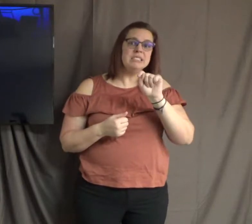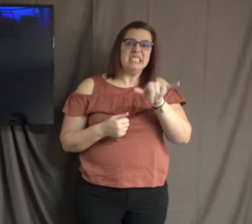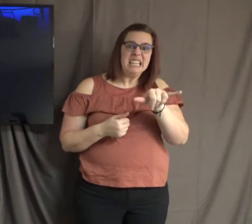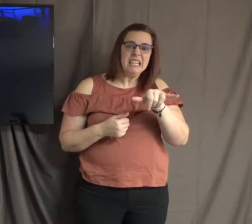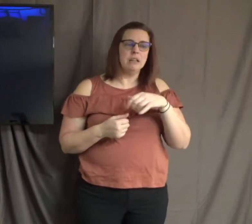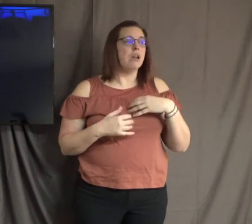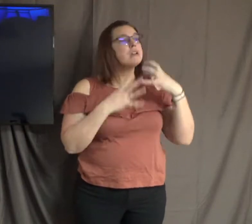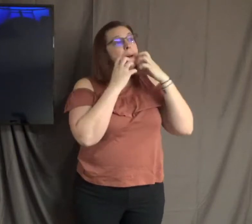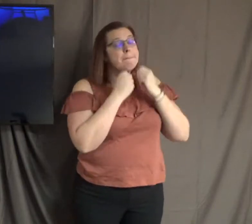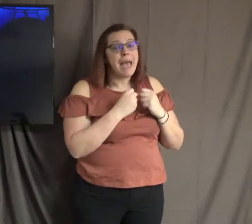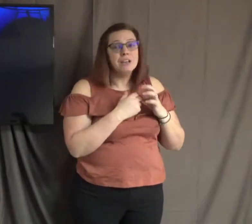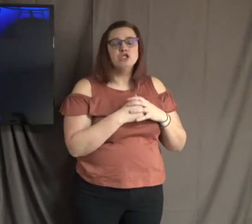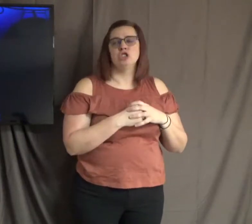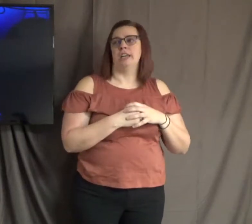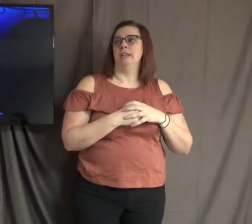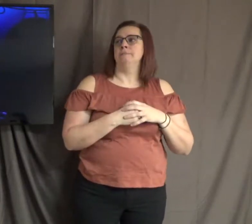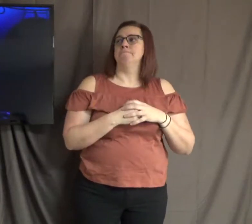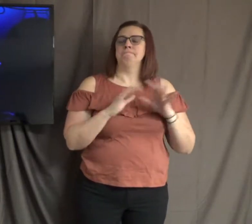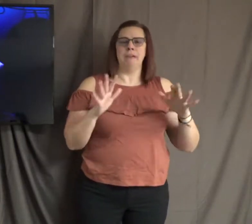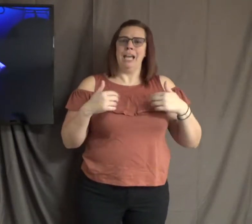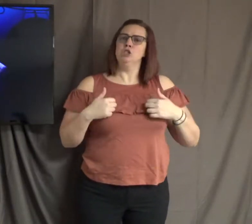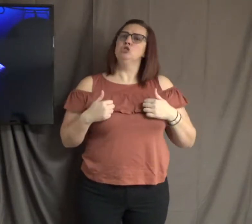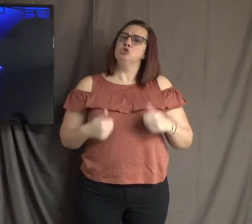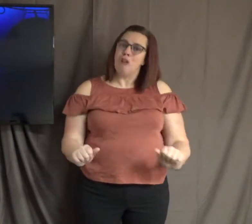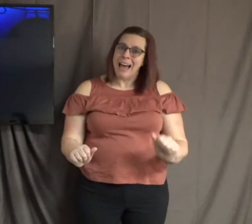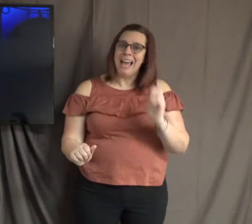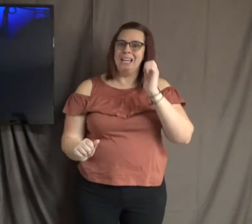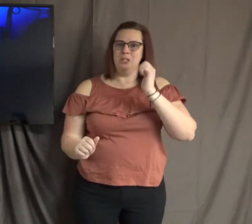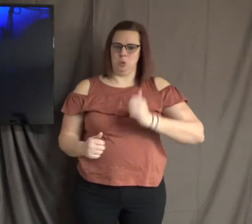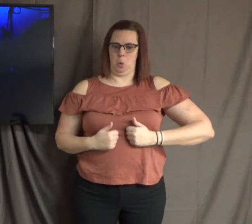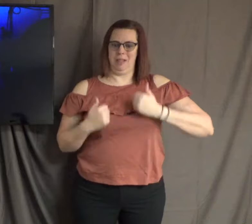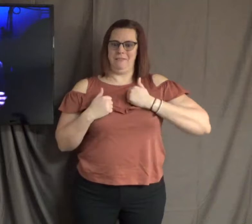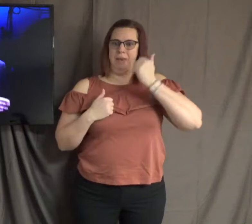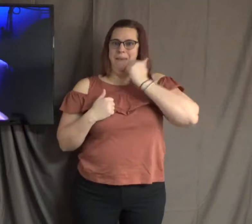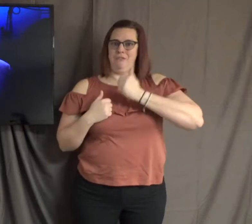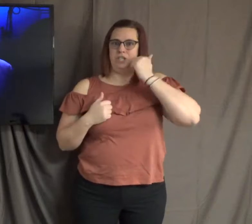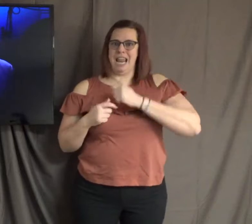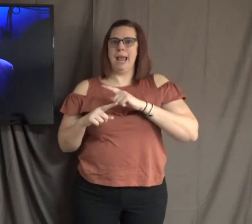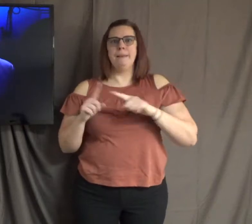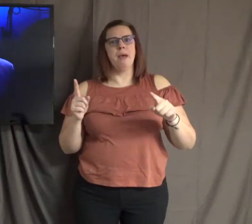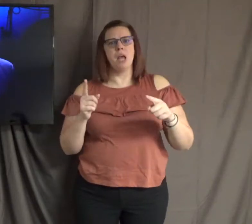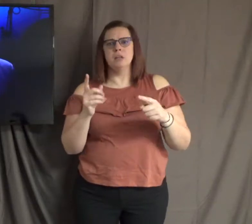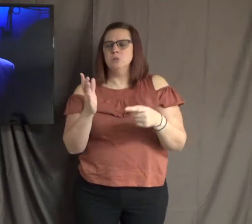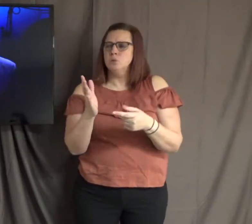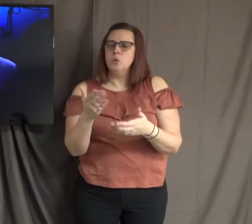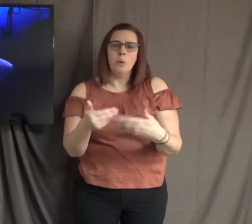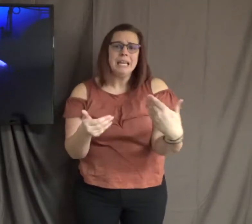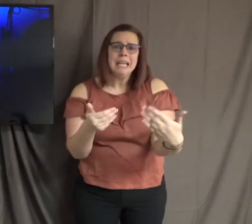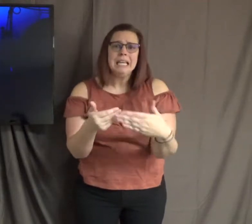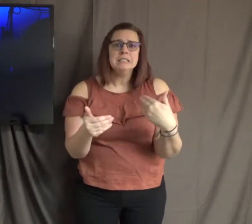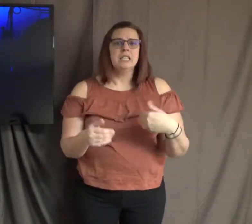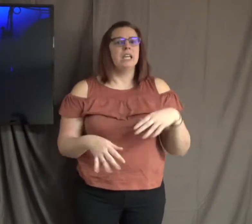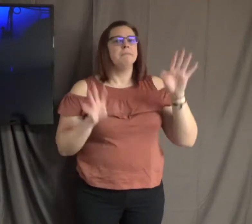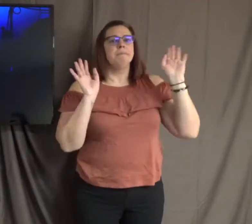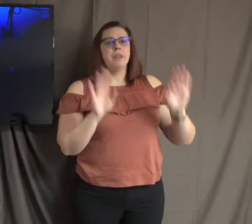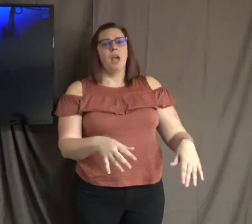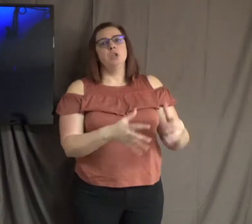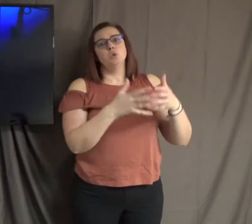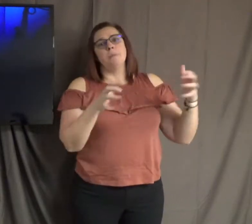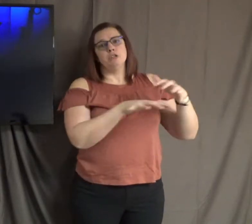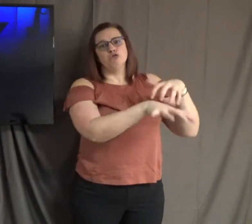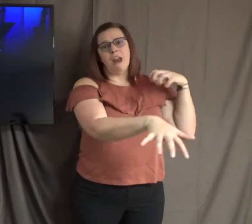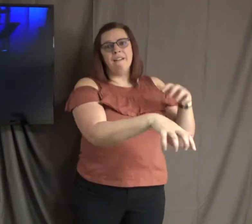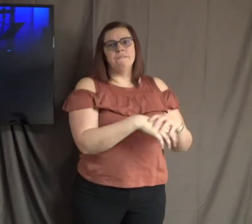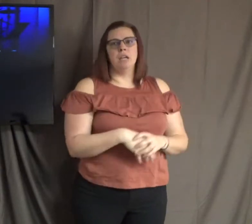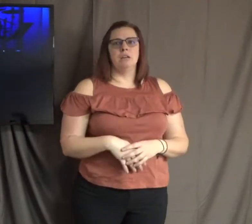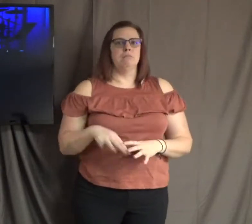every day, but sometimes it's so easy to sacrifice those. Just one rude comment, gone. Too much traffic, gone.